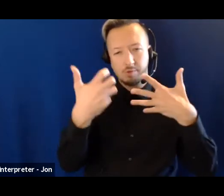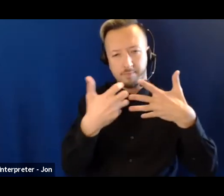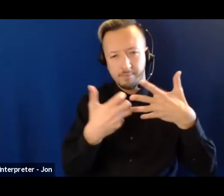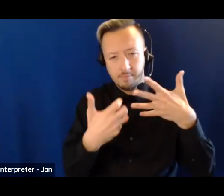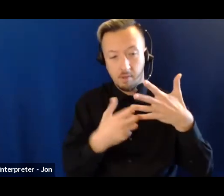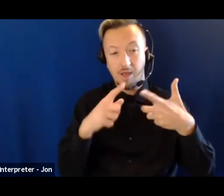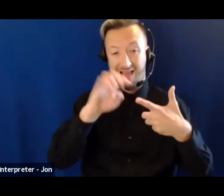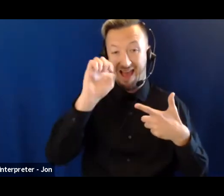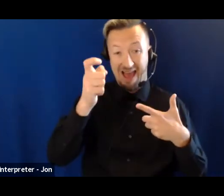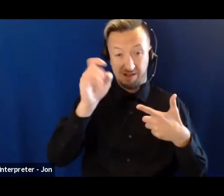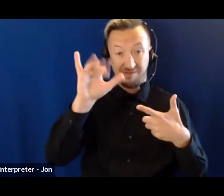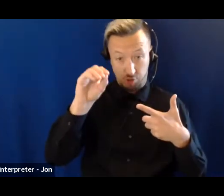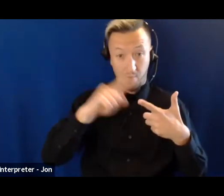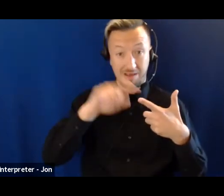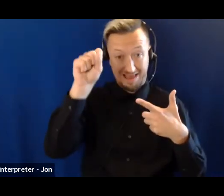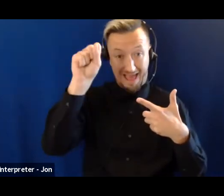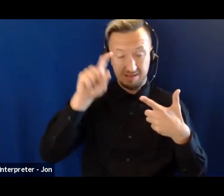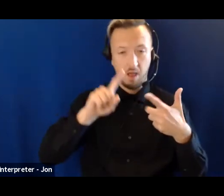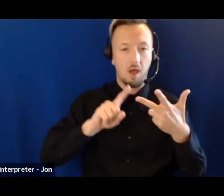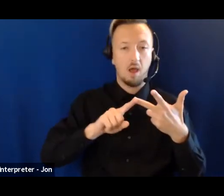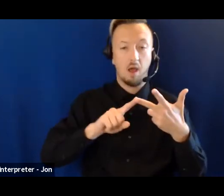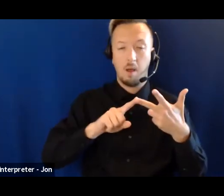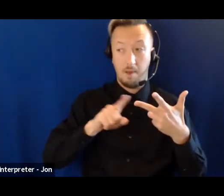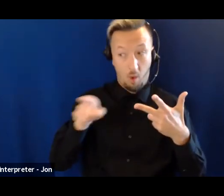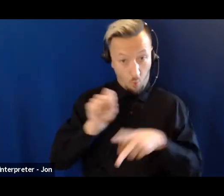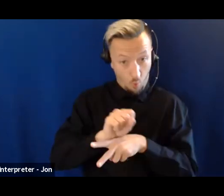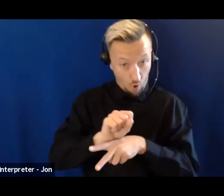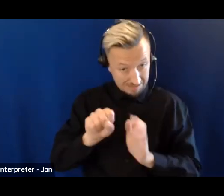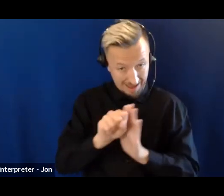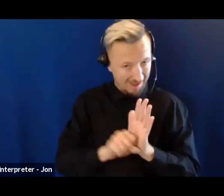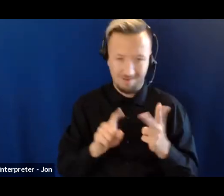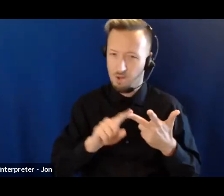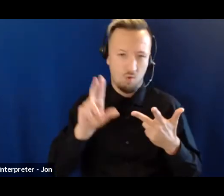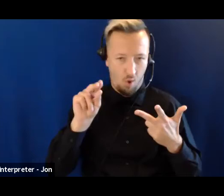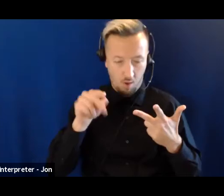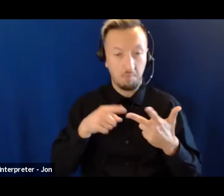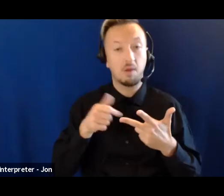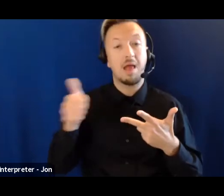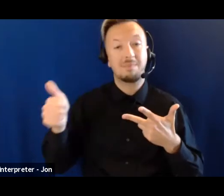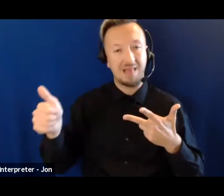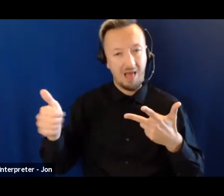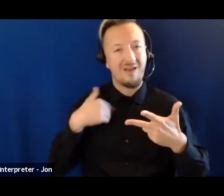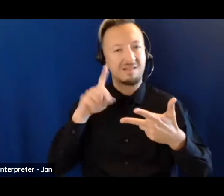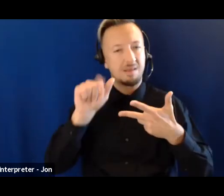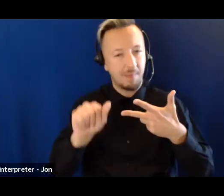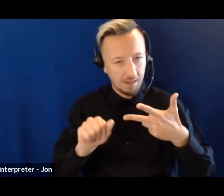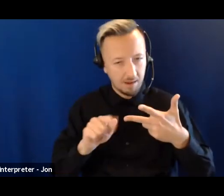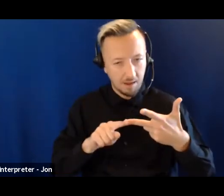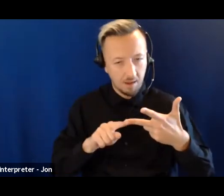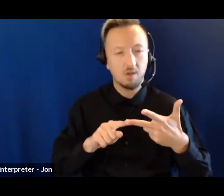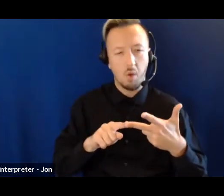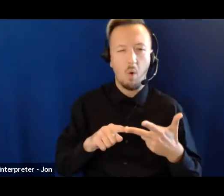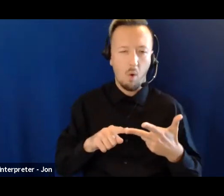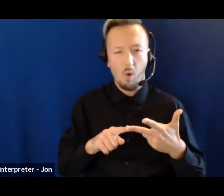have to count him as a person that works for the state, and he is a person who has a disability. So it, you know, it helps your compliance numbers.